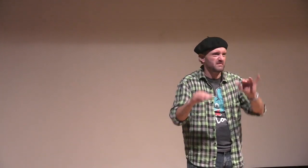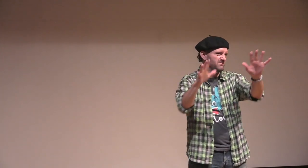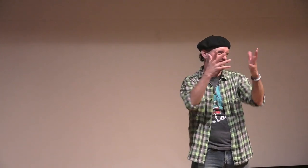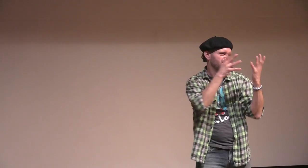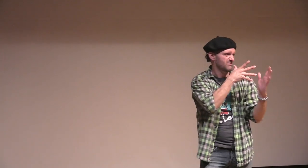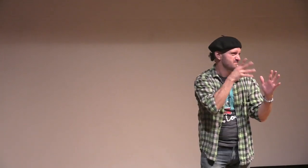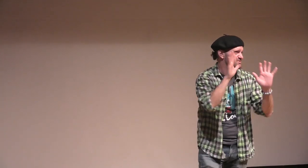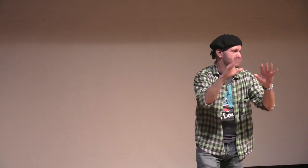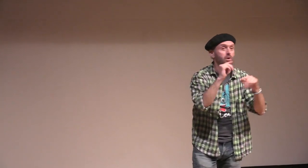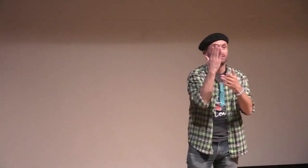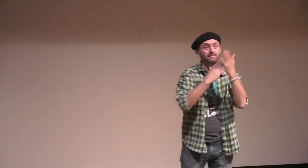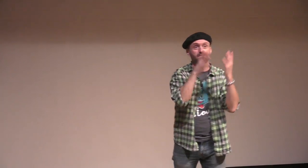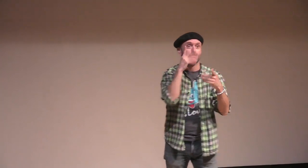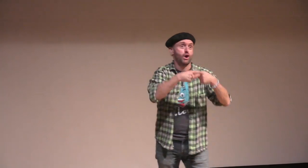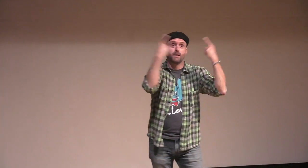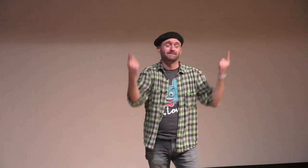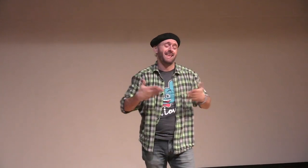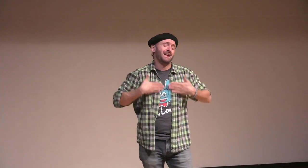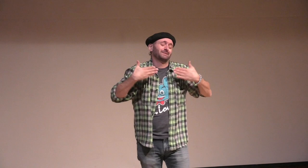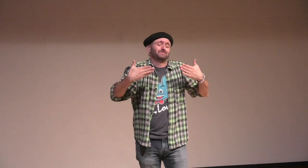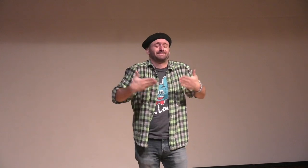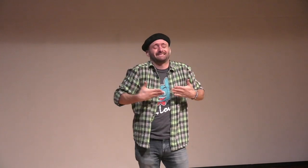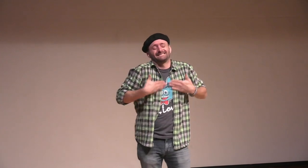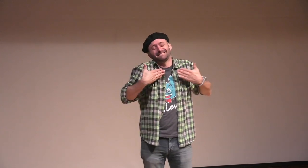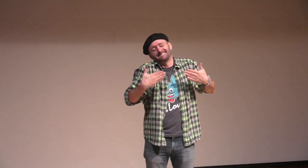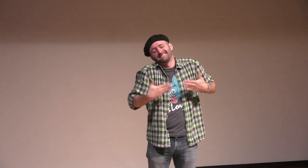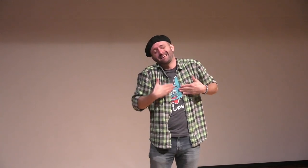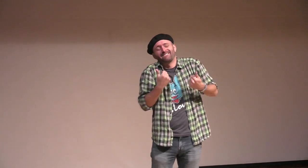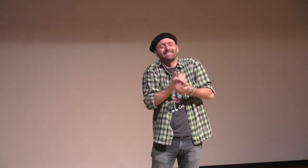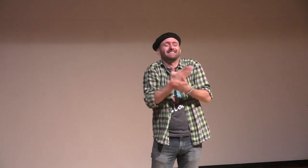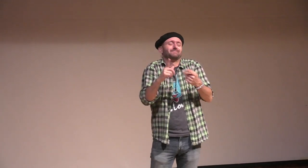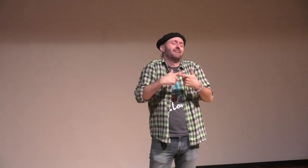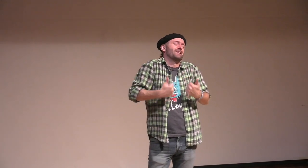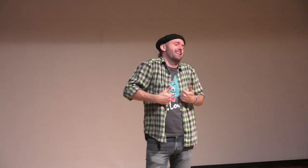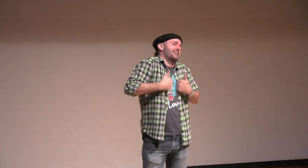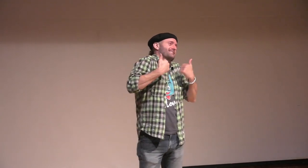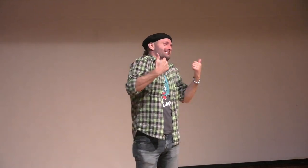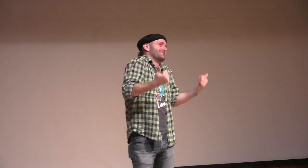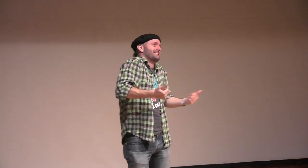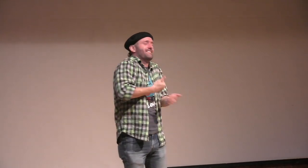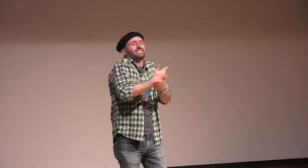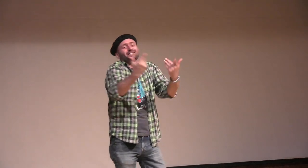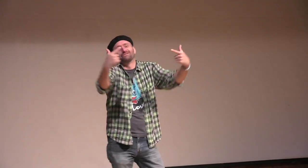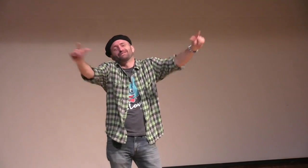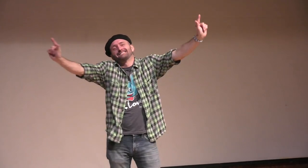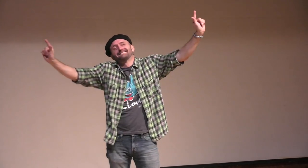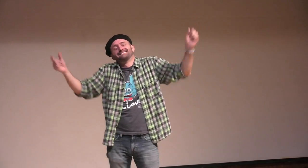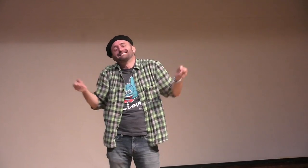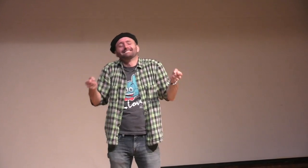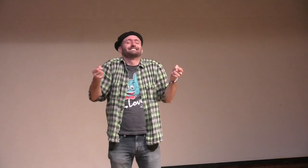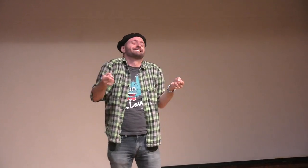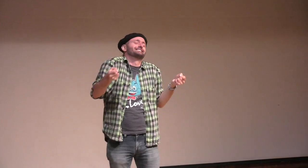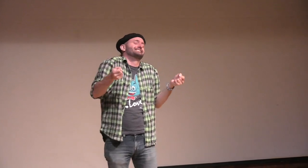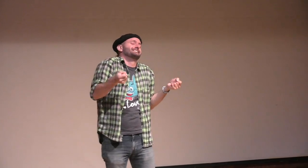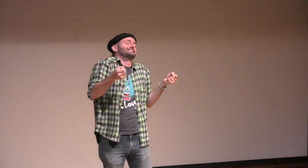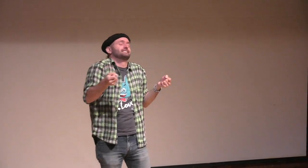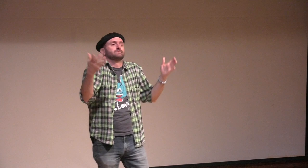day going, gosh, I wish it could be in there. But anyway, this guy's happy, got a happy life, feeling free,